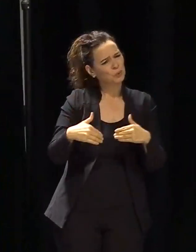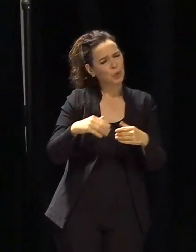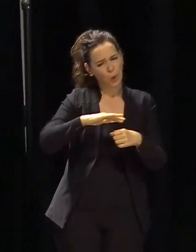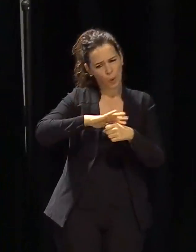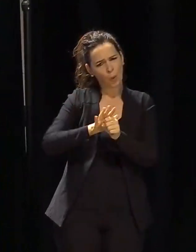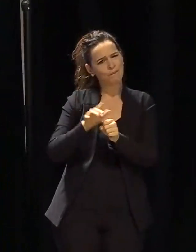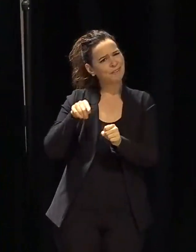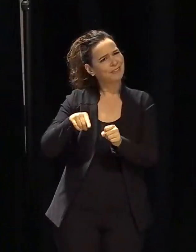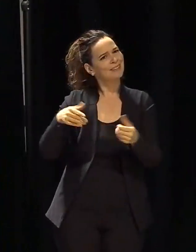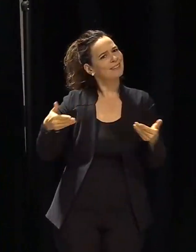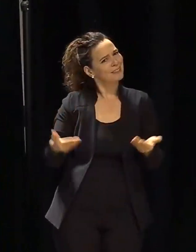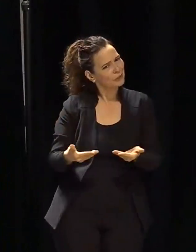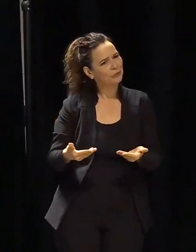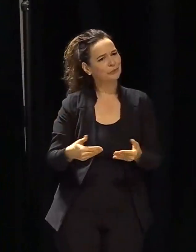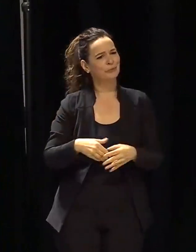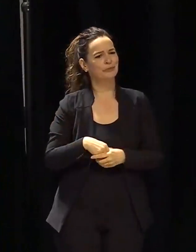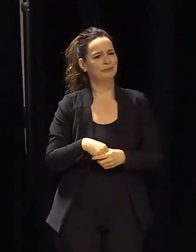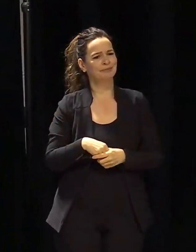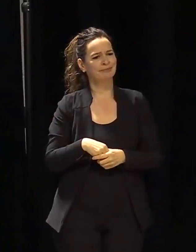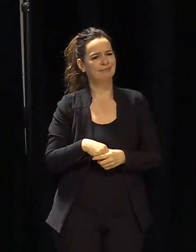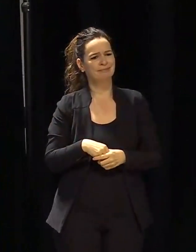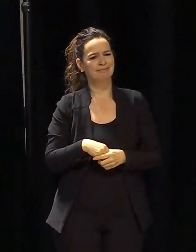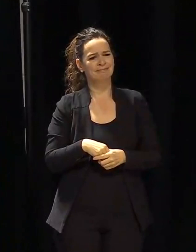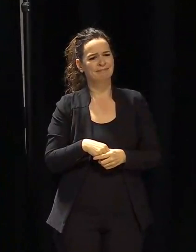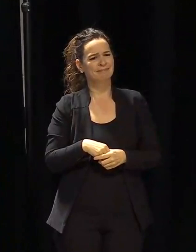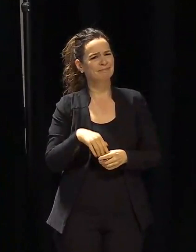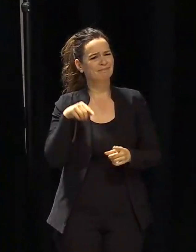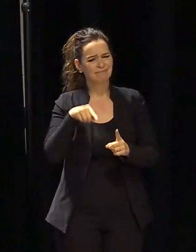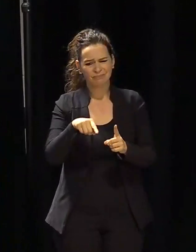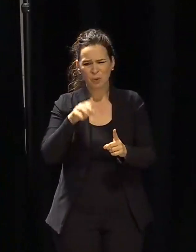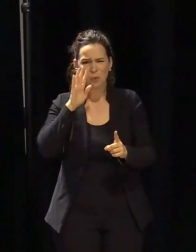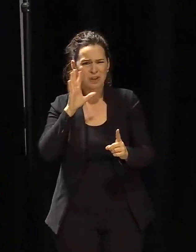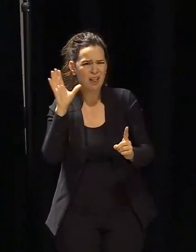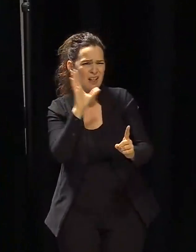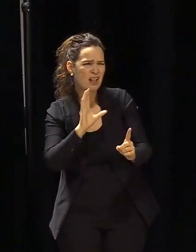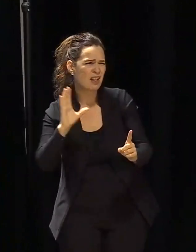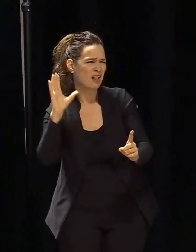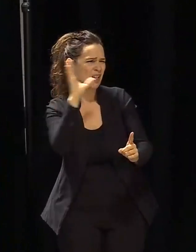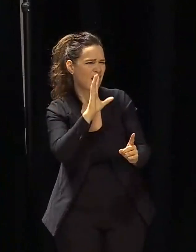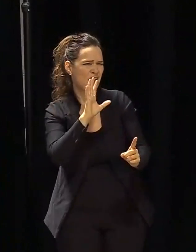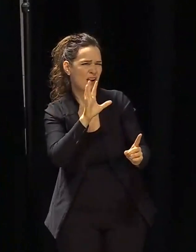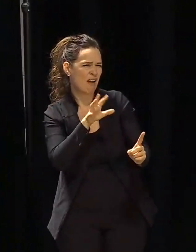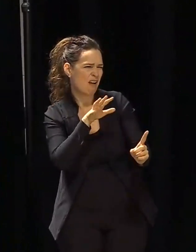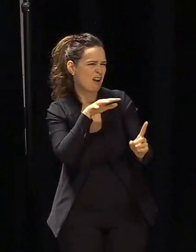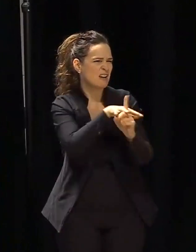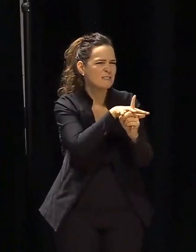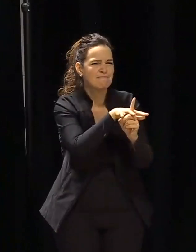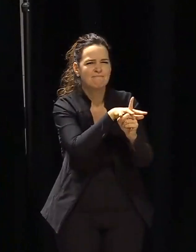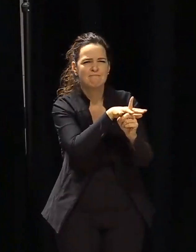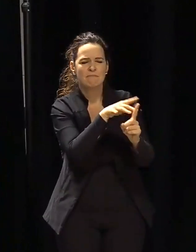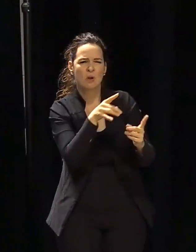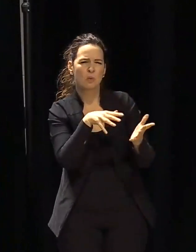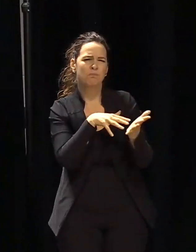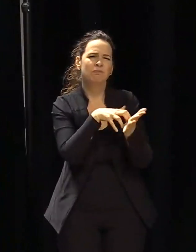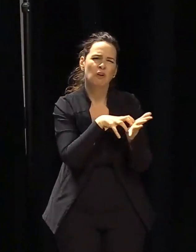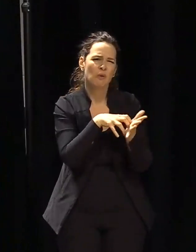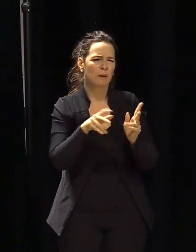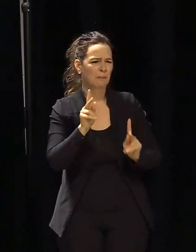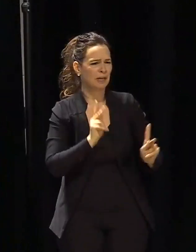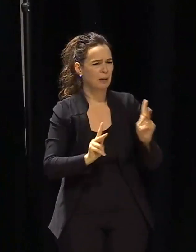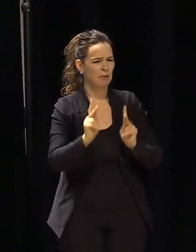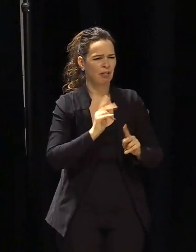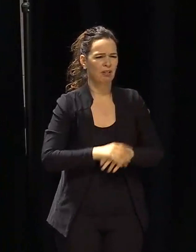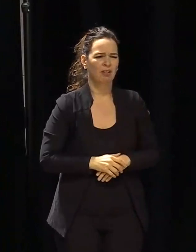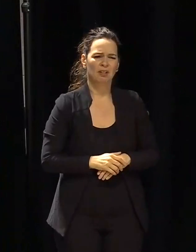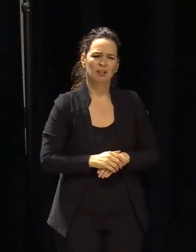attacks and it preys on our most vulnerable. And it's not so much for those of us who are younger